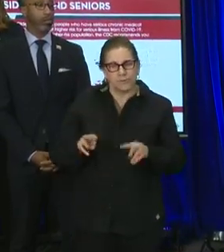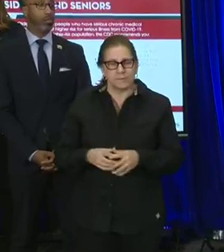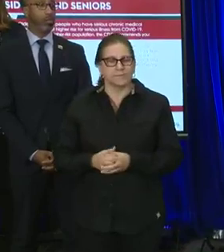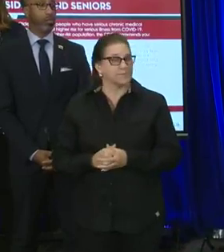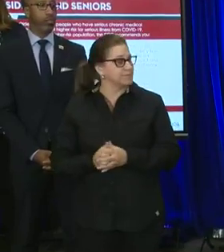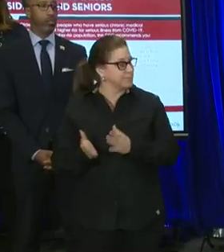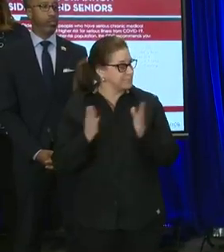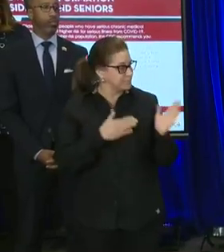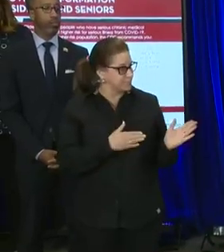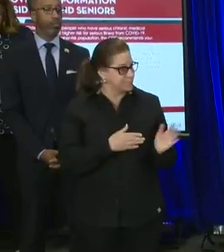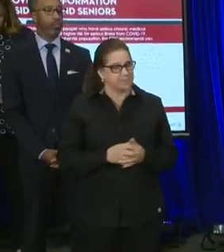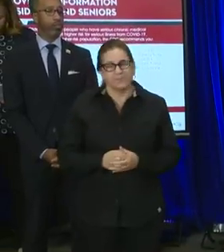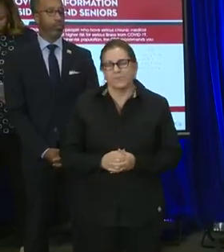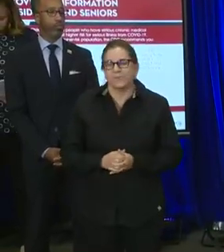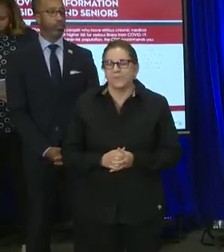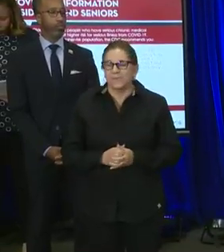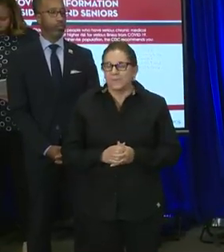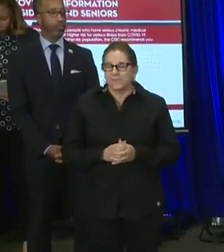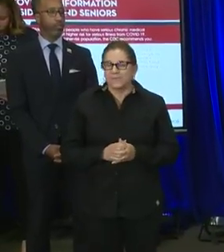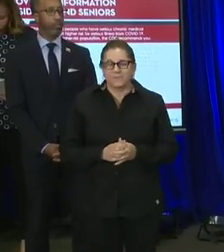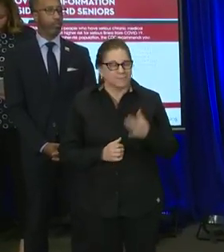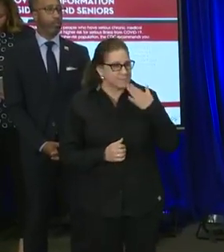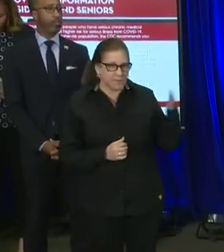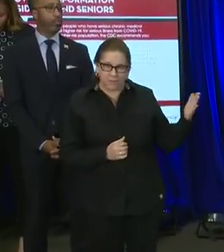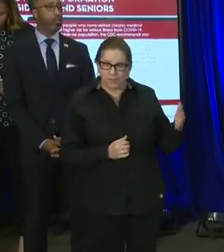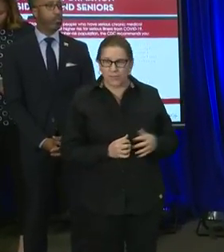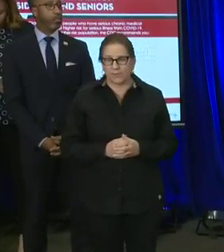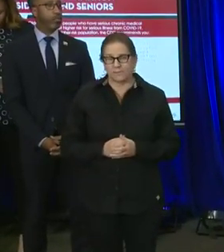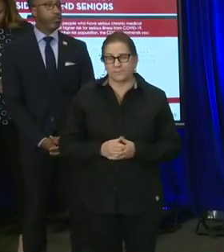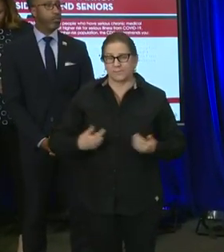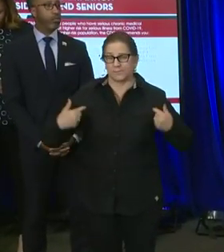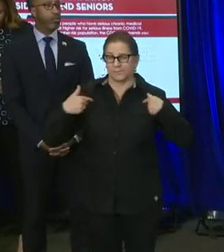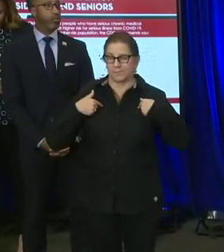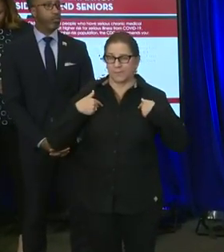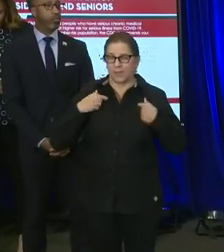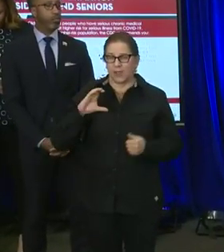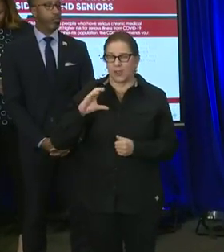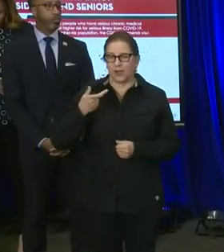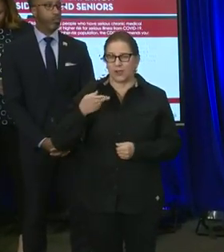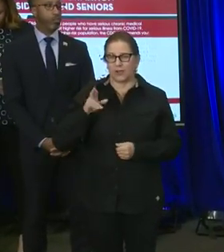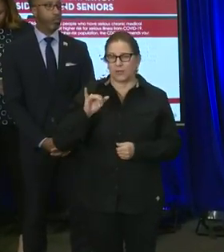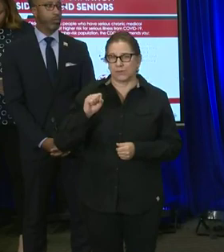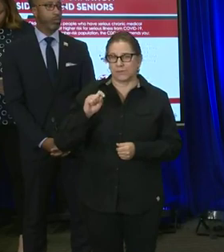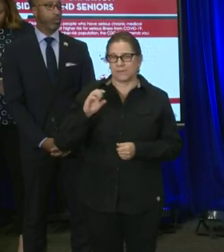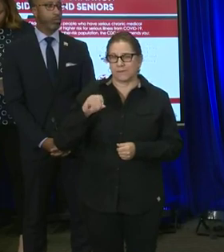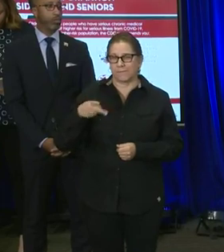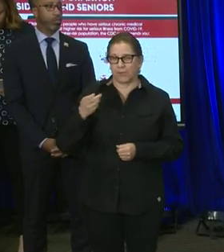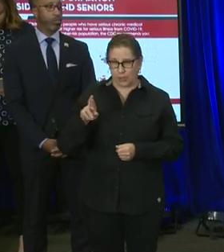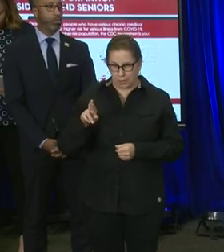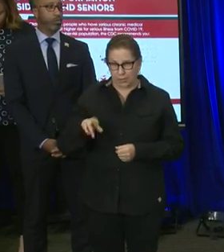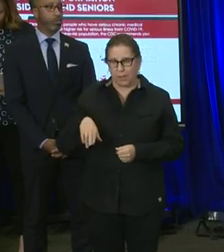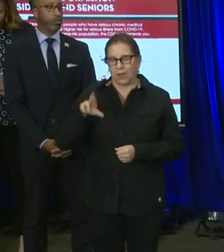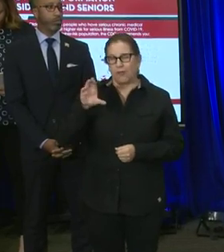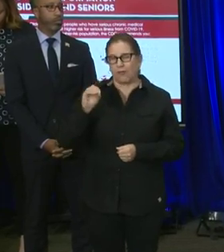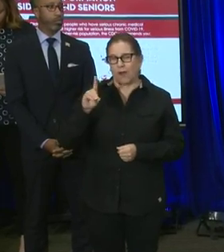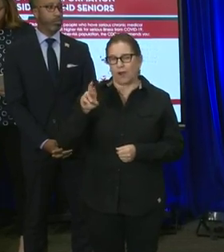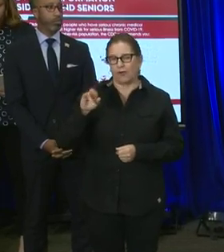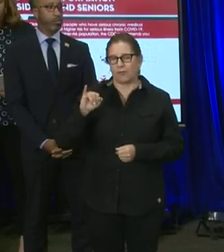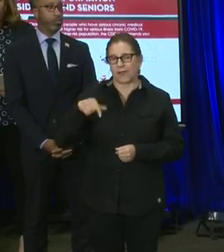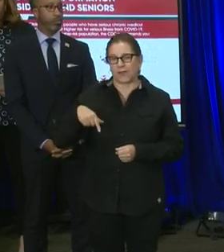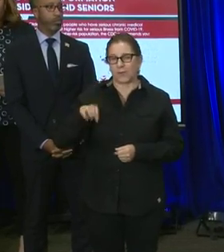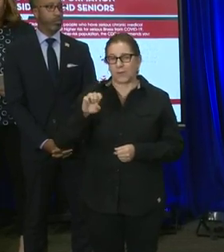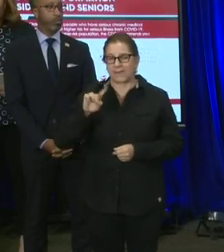Thank you, Madam Mayor. Good afternoon. My name is Christopher Rodriguez. I'm the Director of the D.C. Homeland Security and Emergency